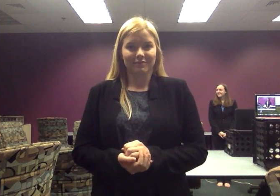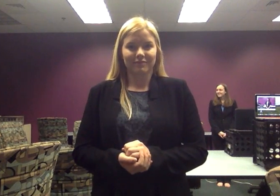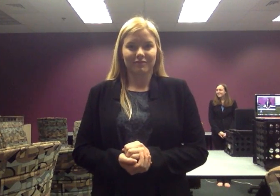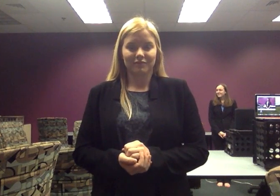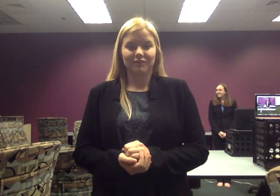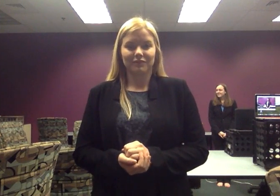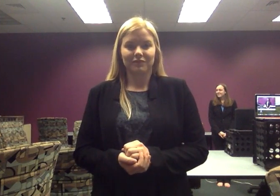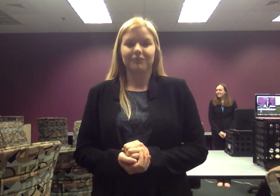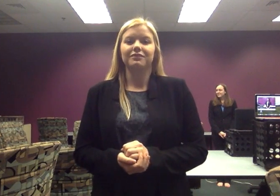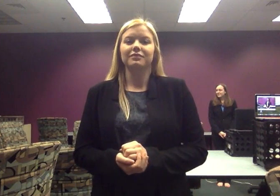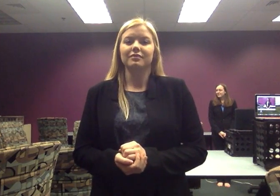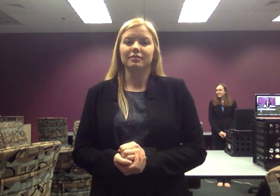Okay.